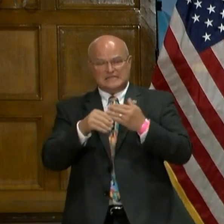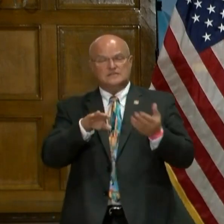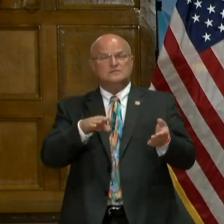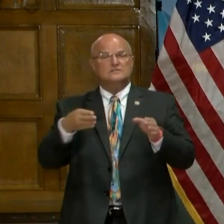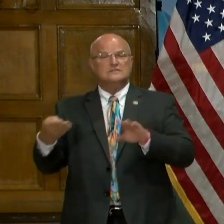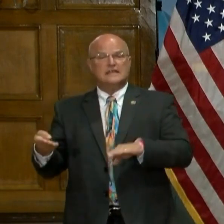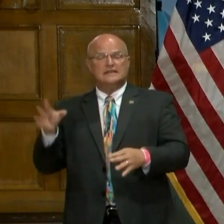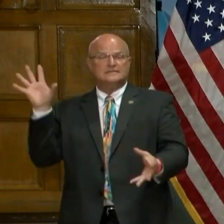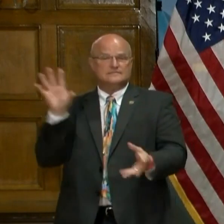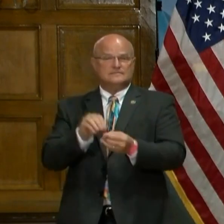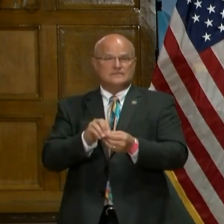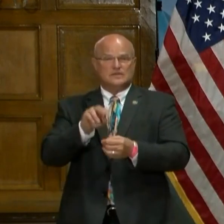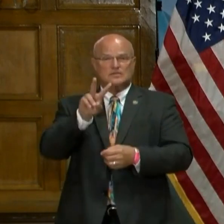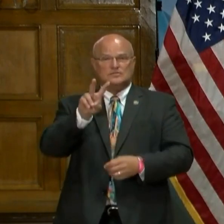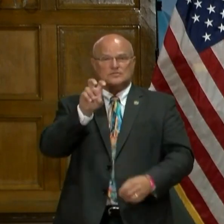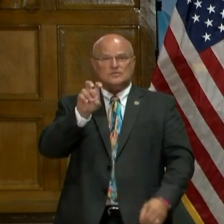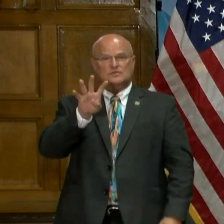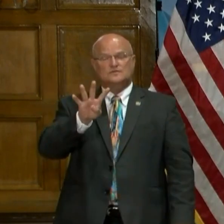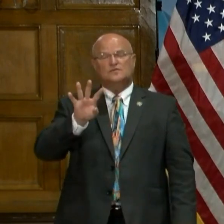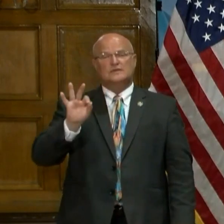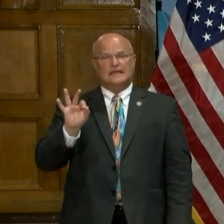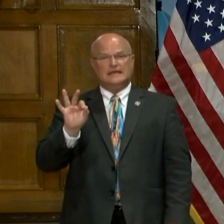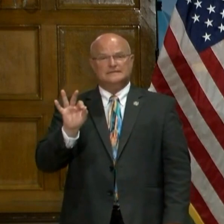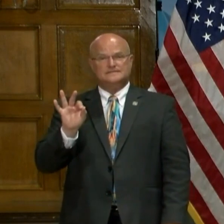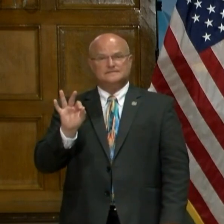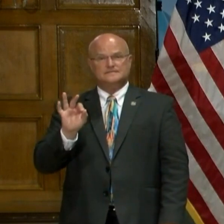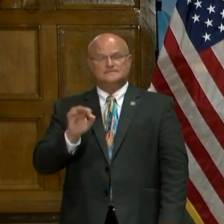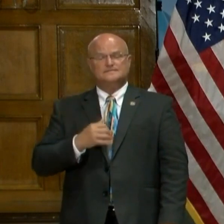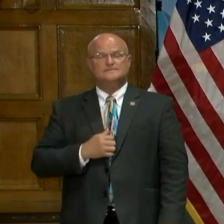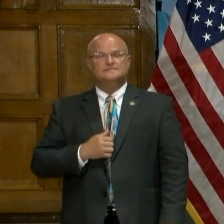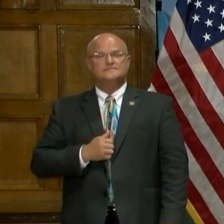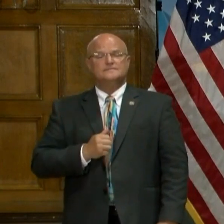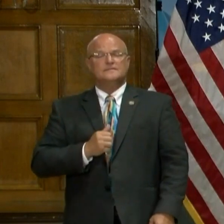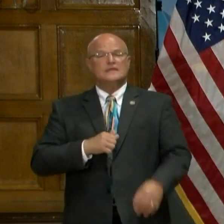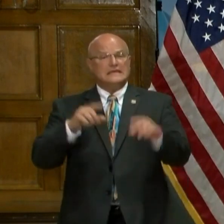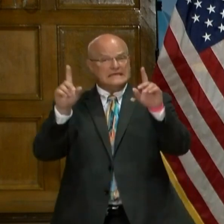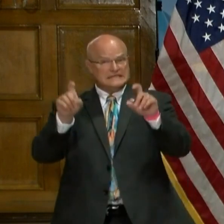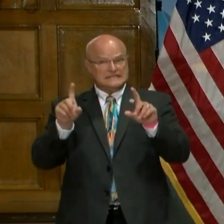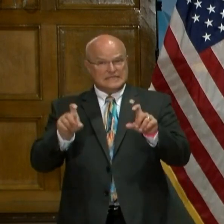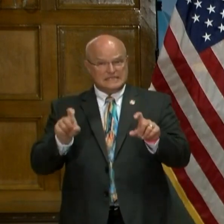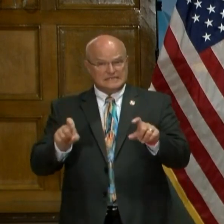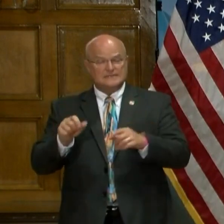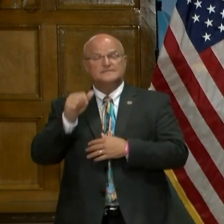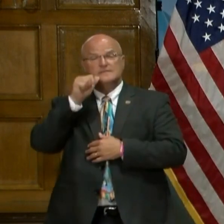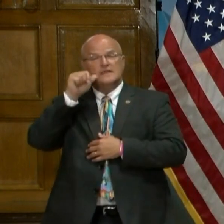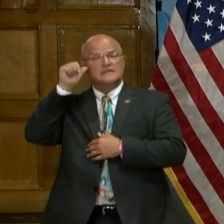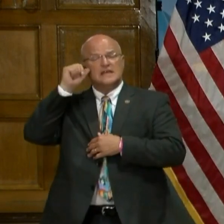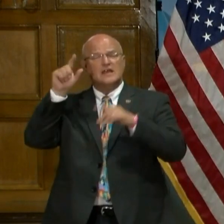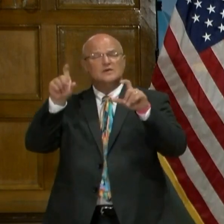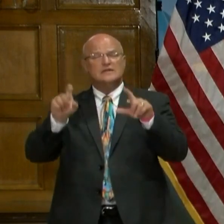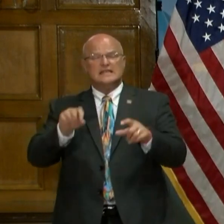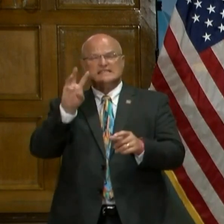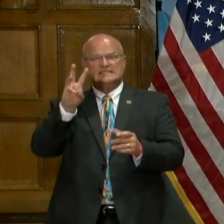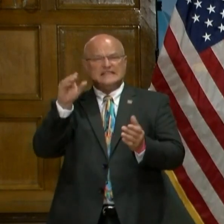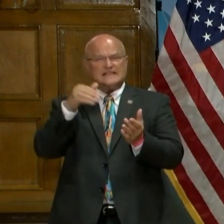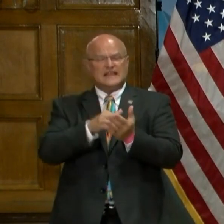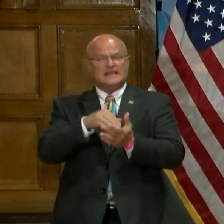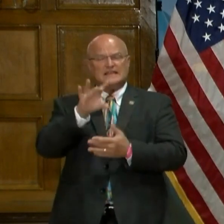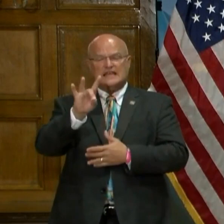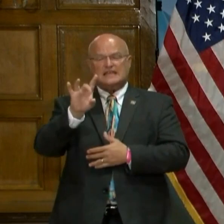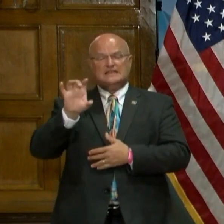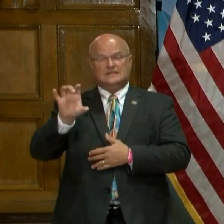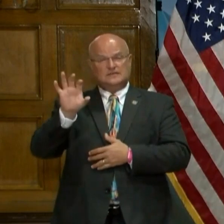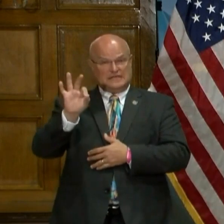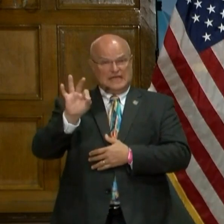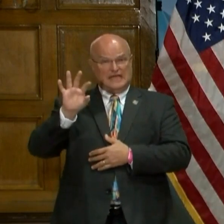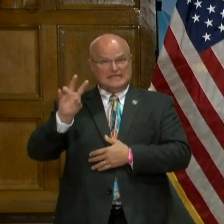brings us to 249. In terms of testing, yesterday we tested